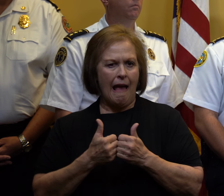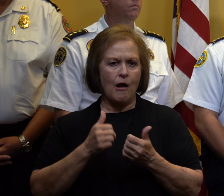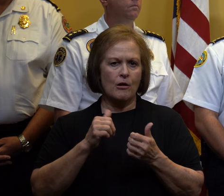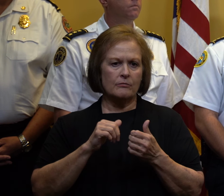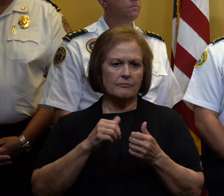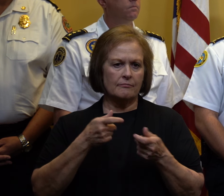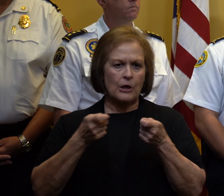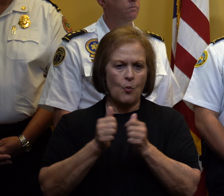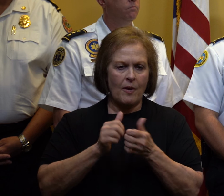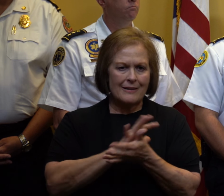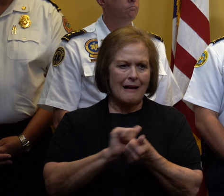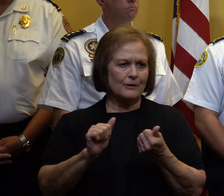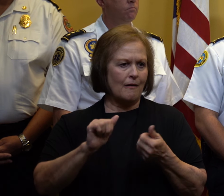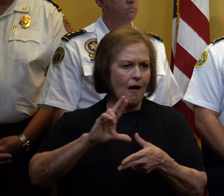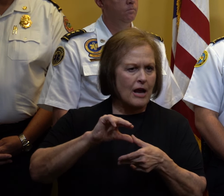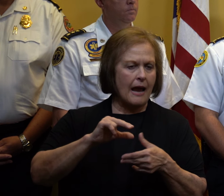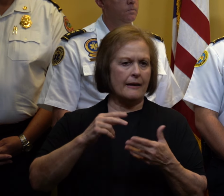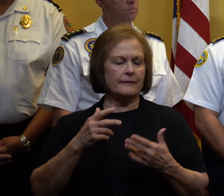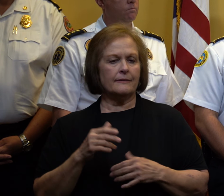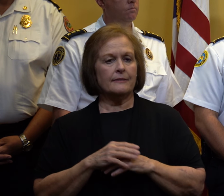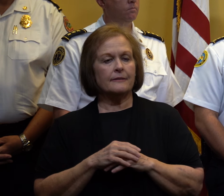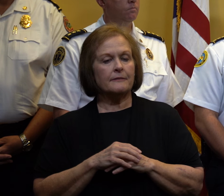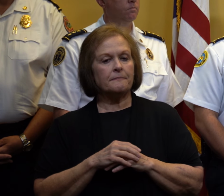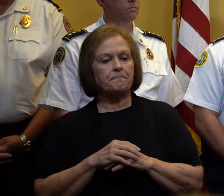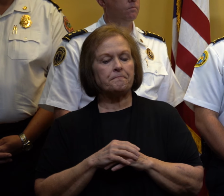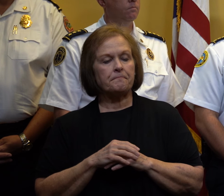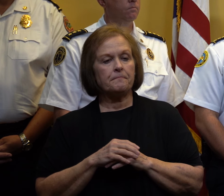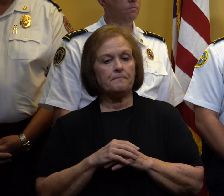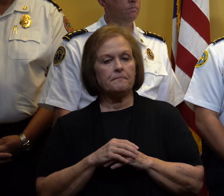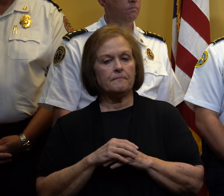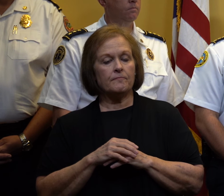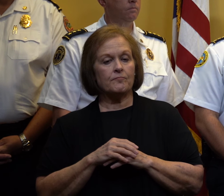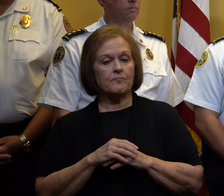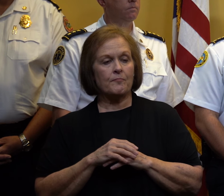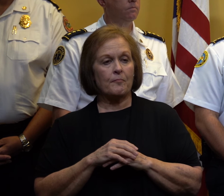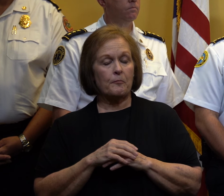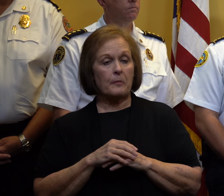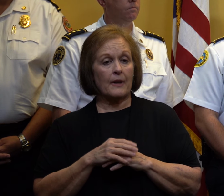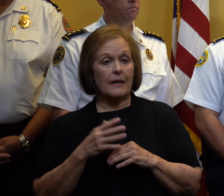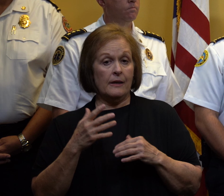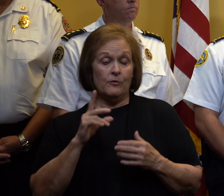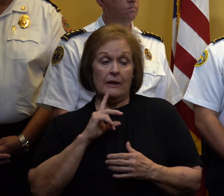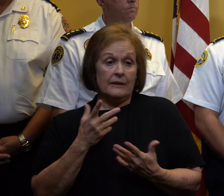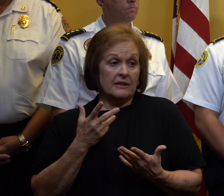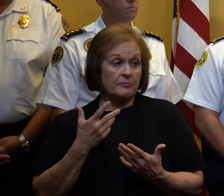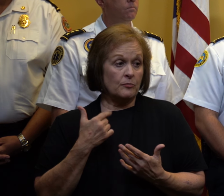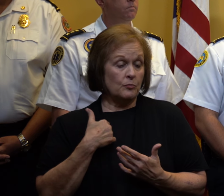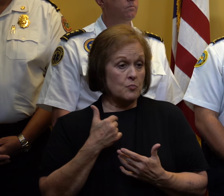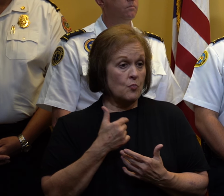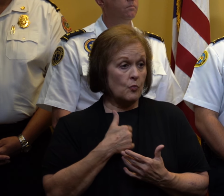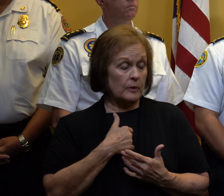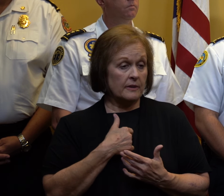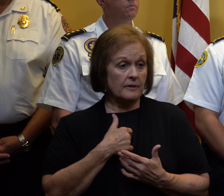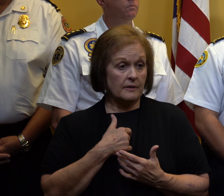hurricanes, tornadoes, etc. in the last several years. It's not by accident that we have